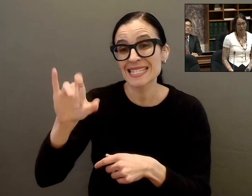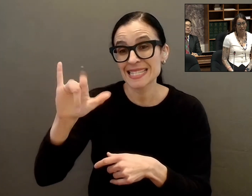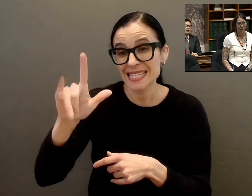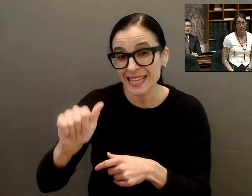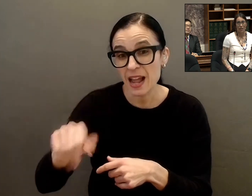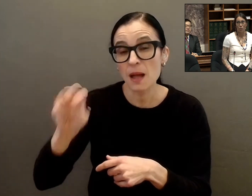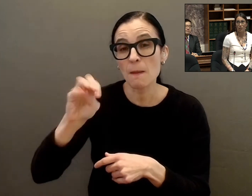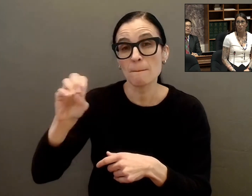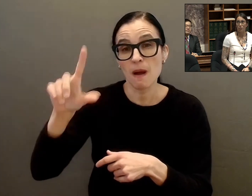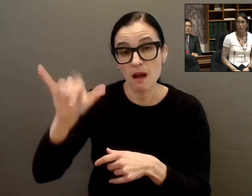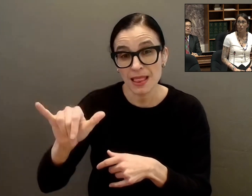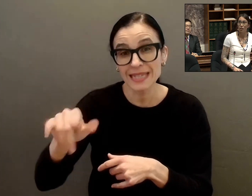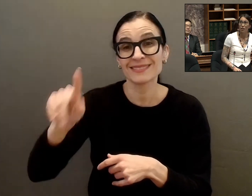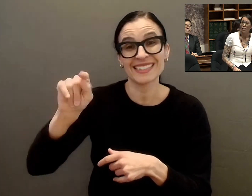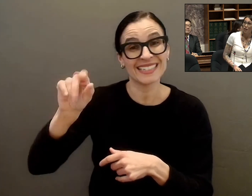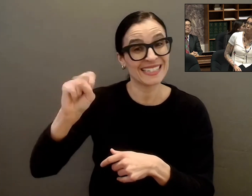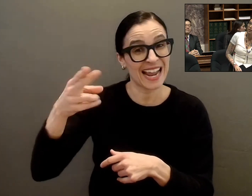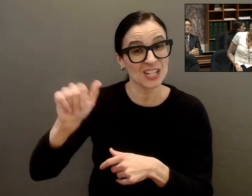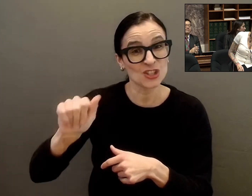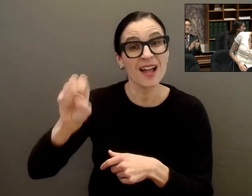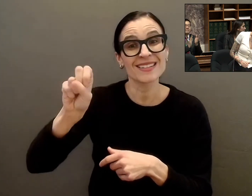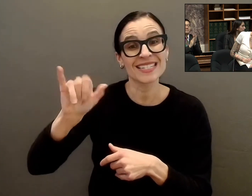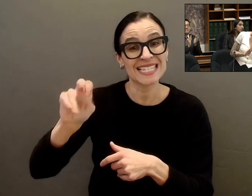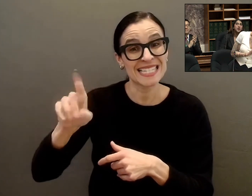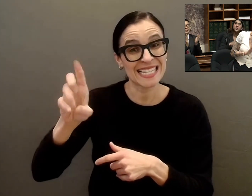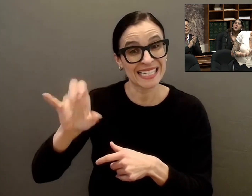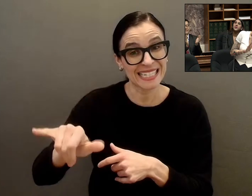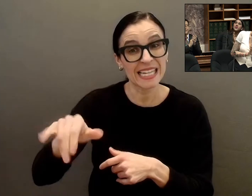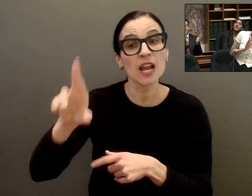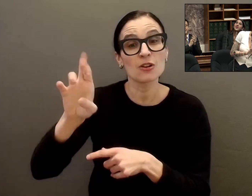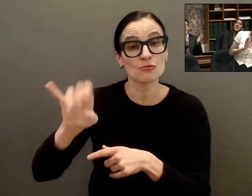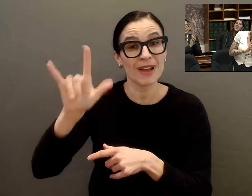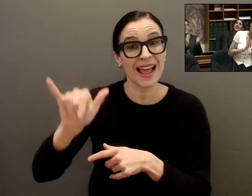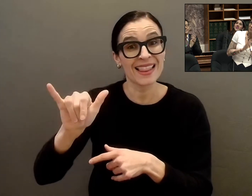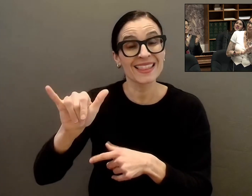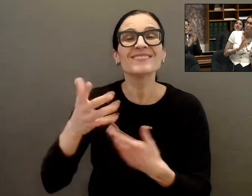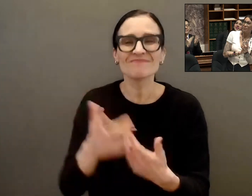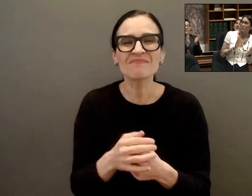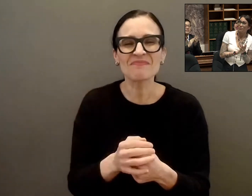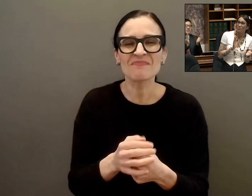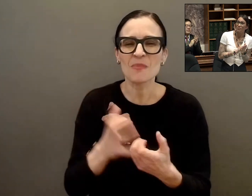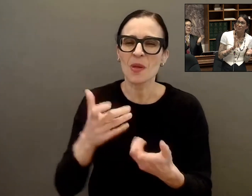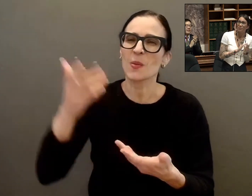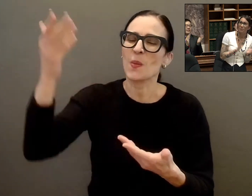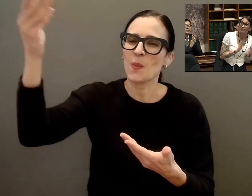welcome and welcome the future of British Columbia.